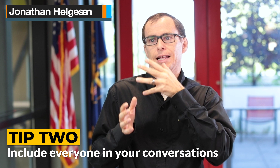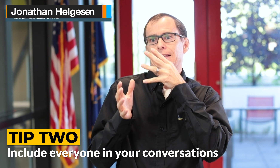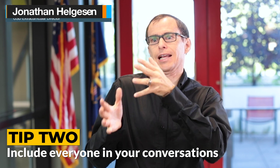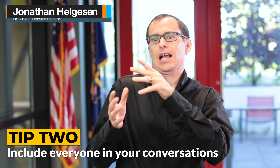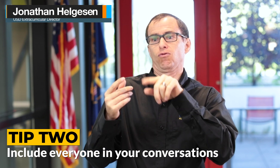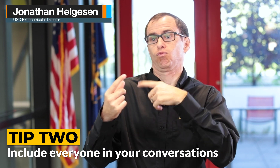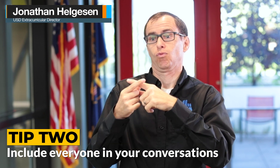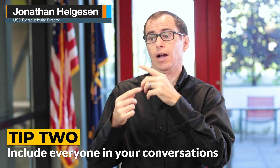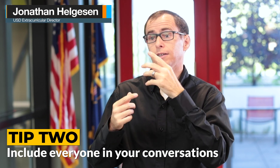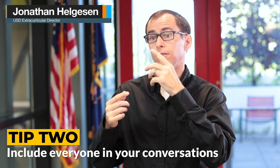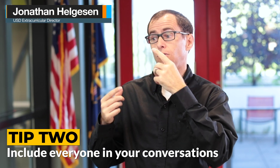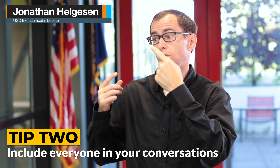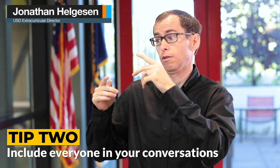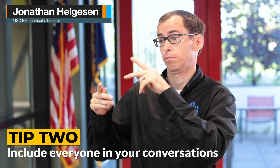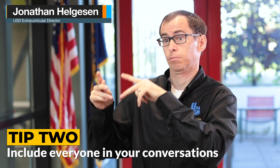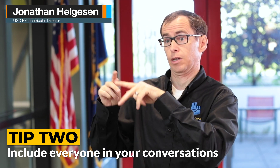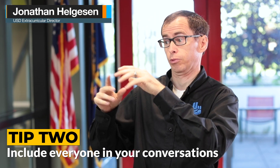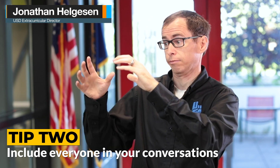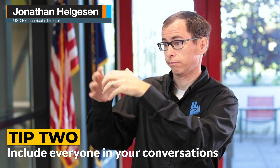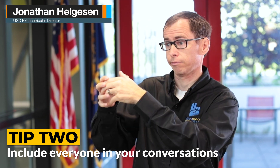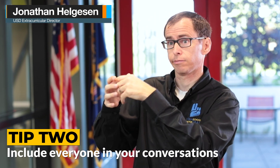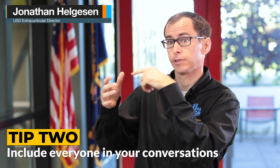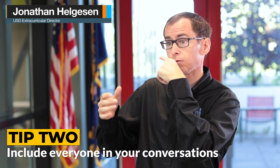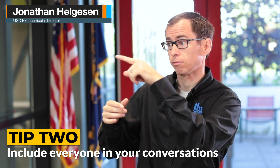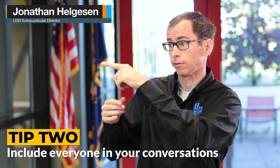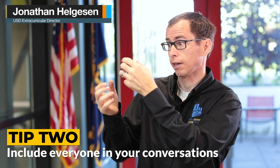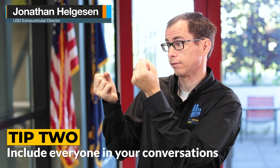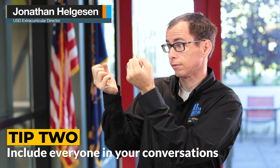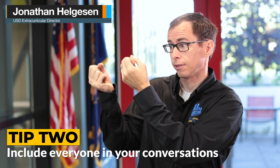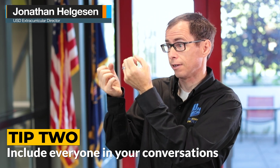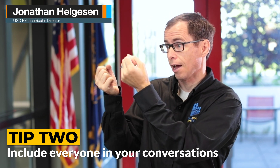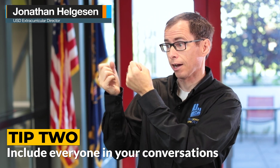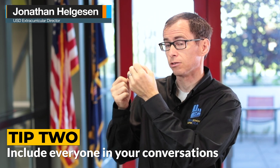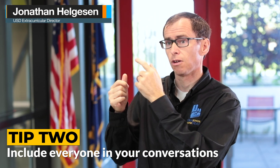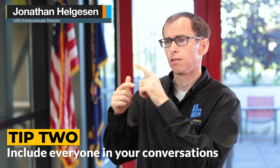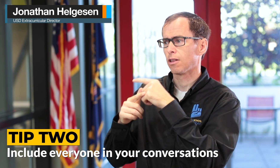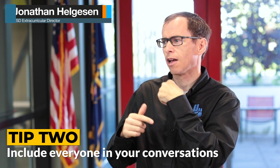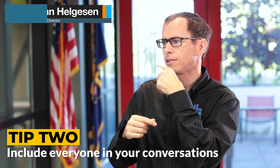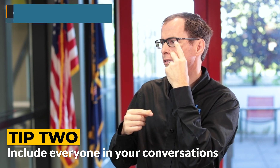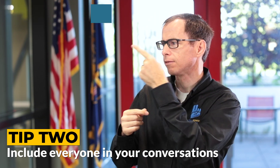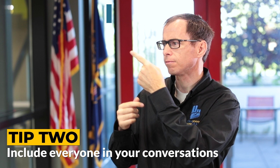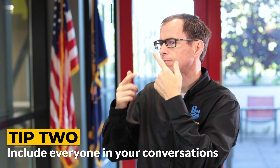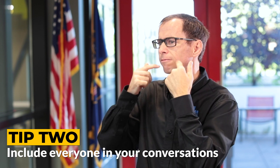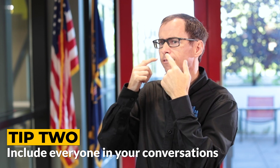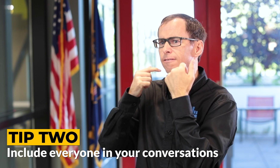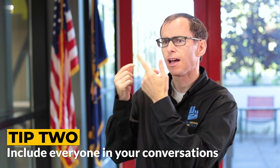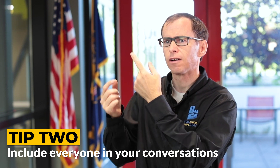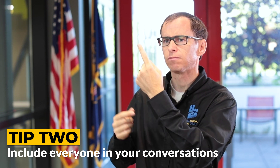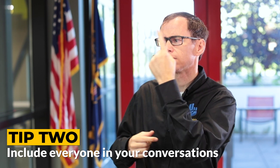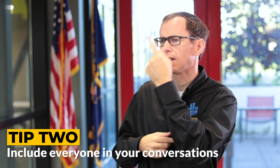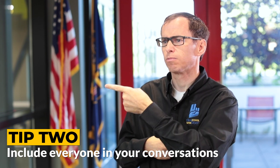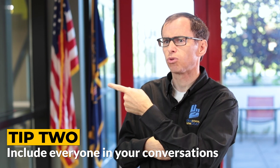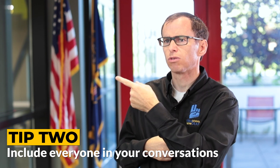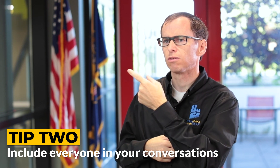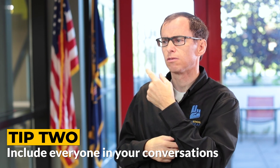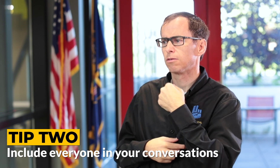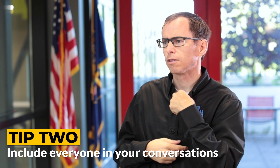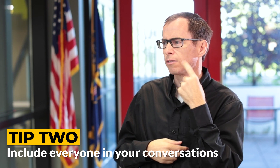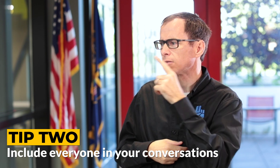One thing I really hate is when I see a group of people having a conversation and I notice them laughing about something.